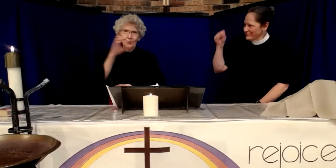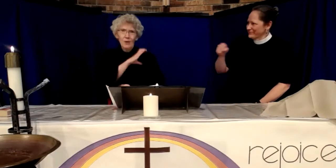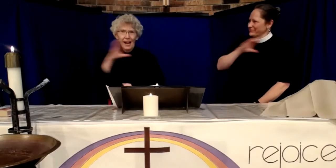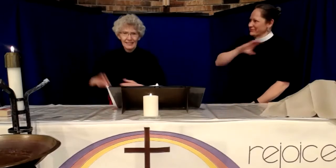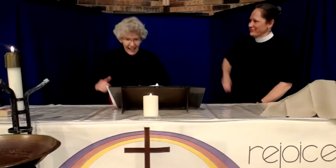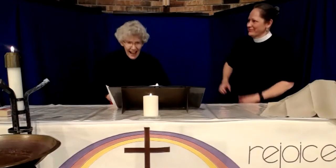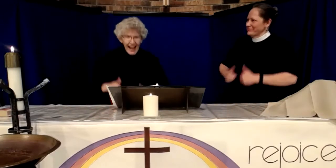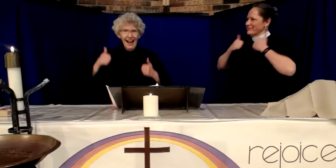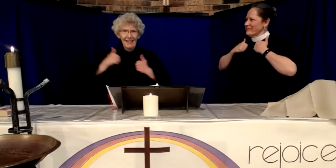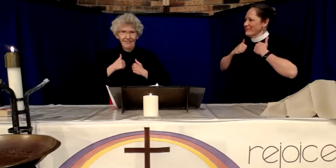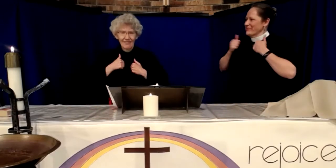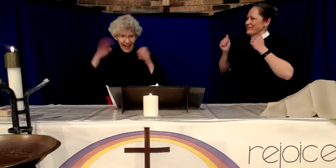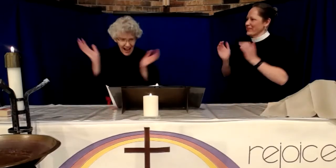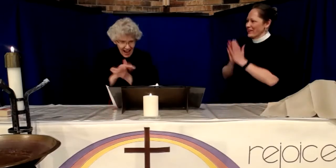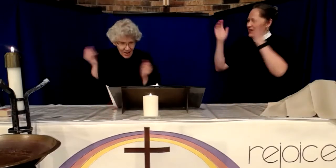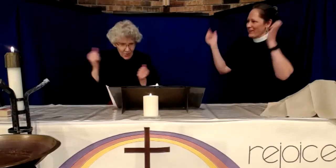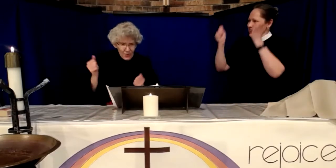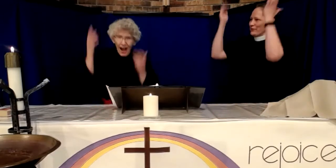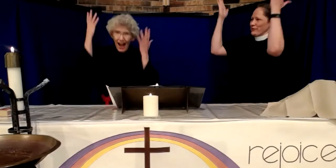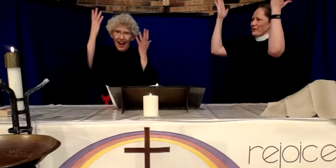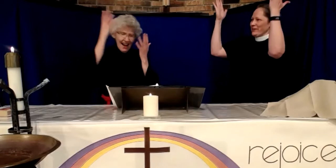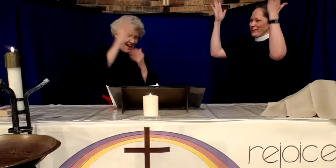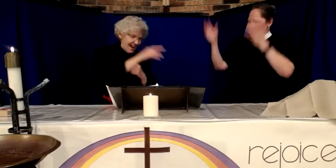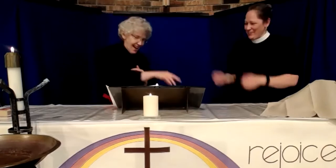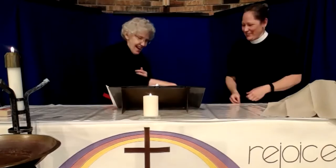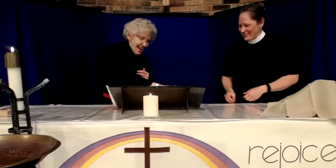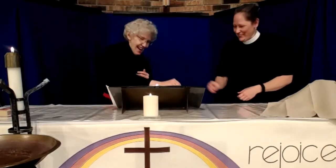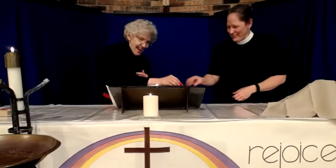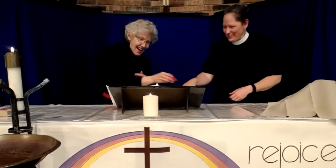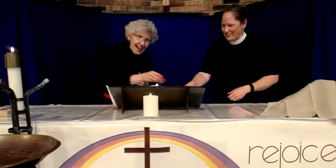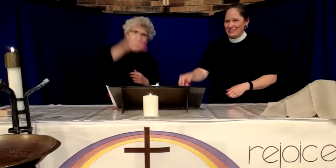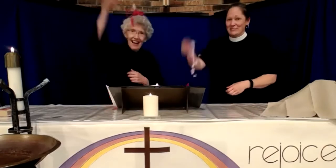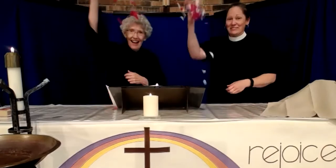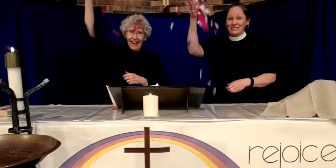Congregation, Christ is risen indeed. Alleluia.